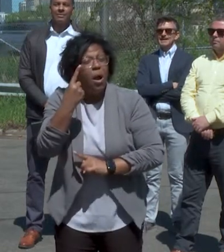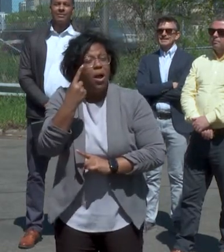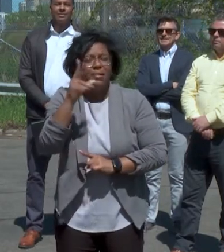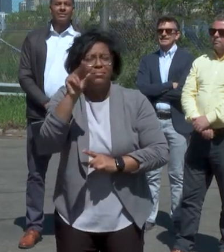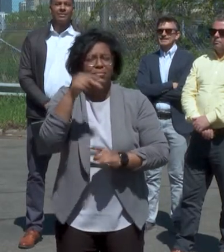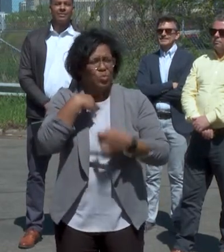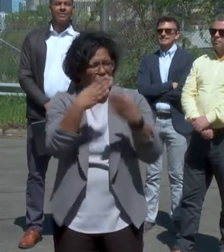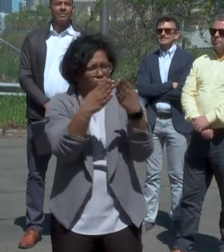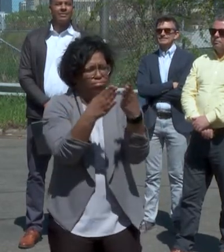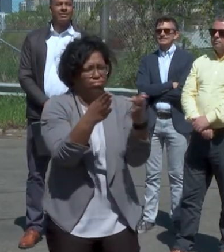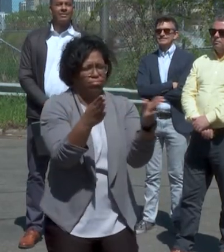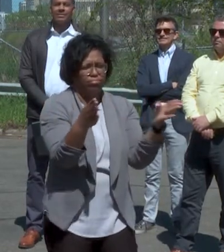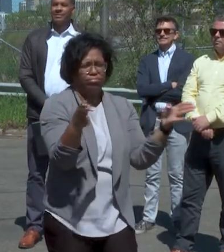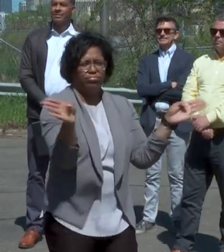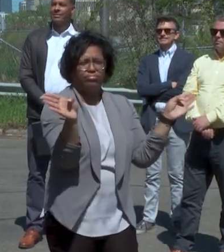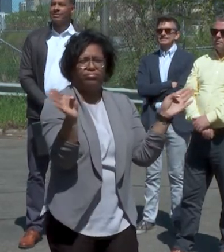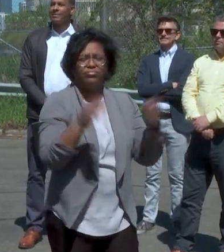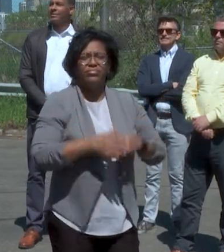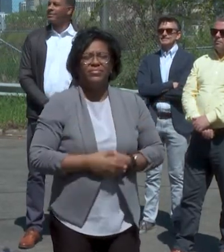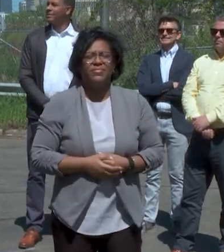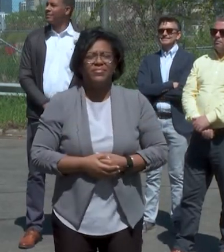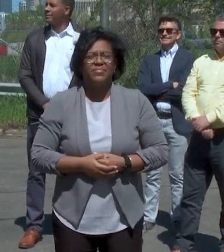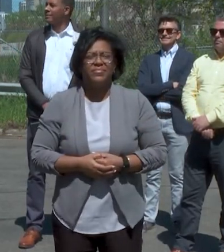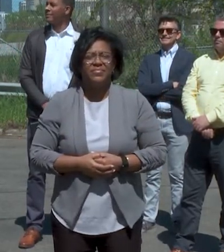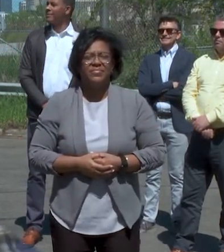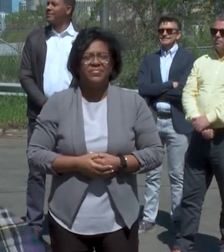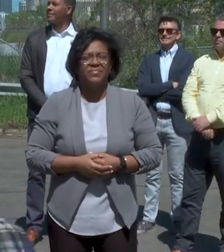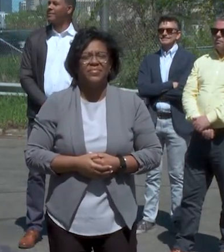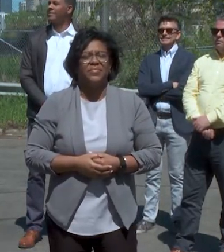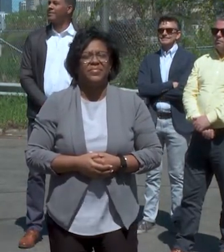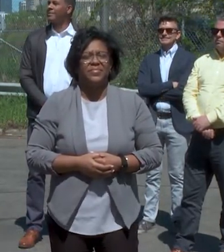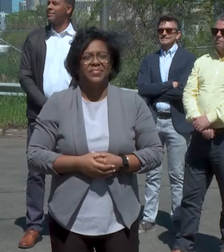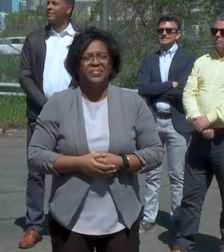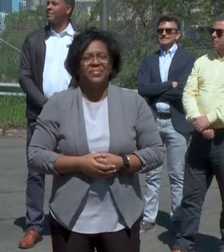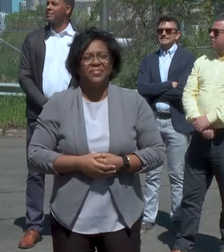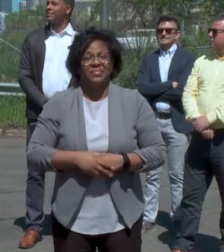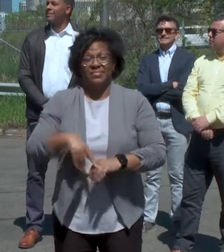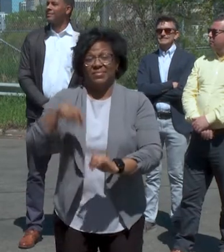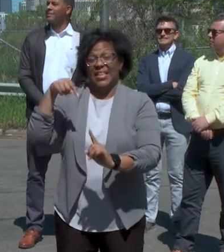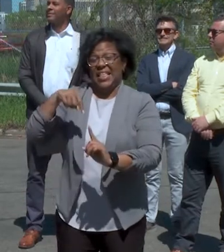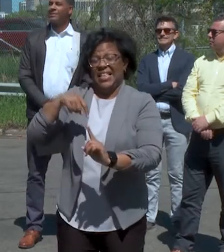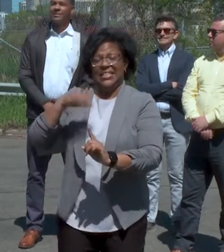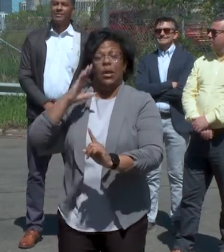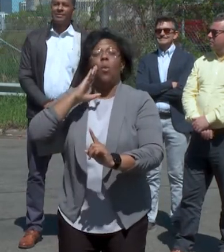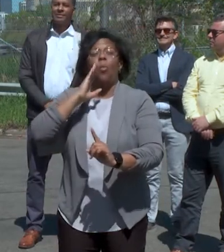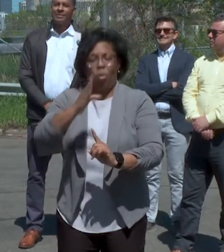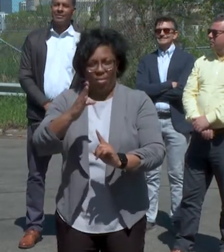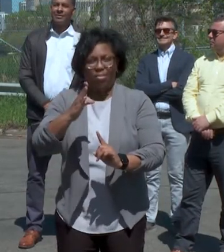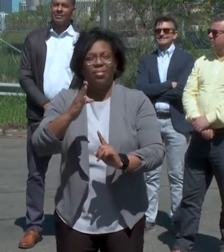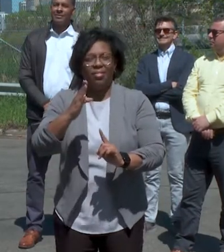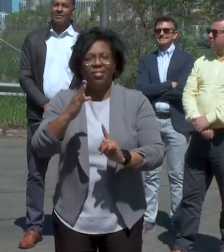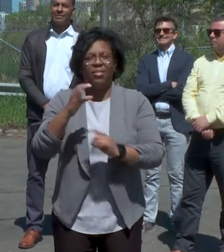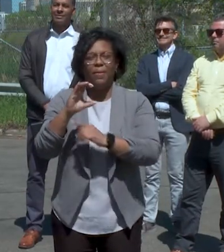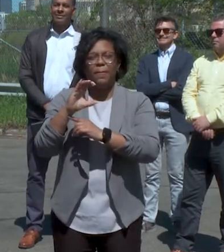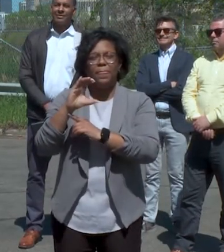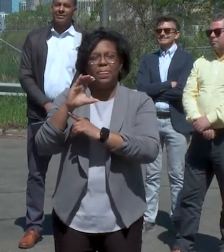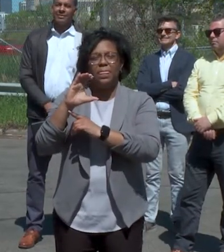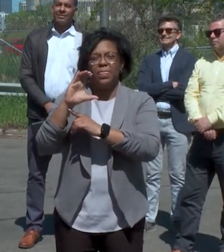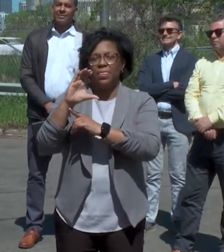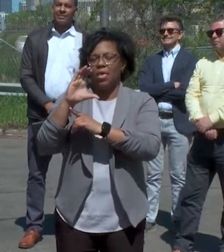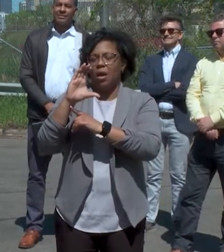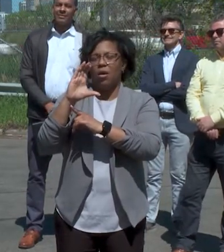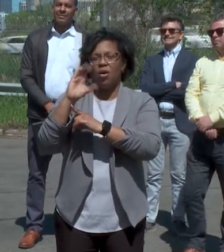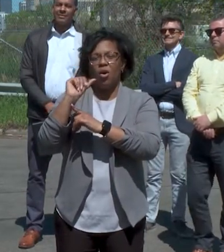Midwest's largest, first carbon offset accredited programs. This $1 million investment will help in many